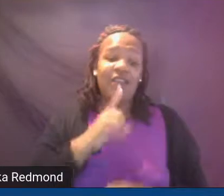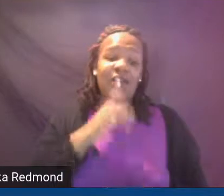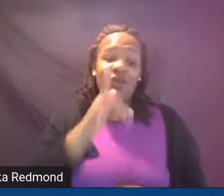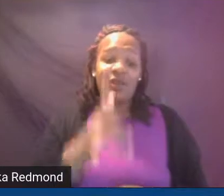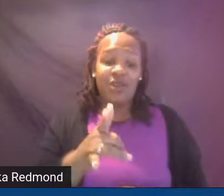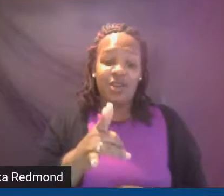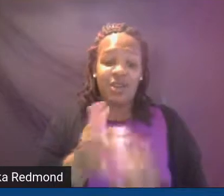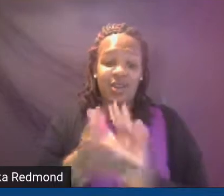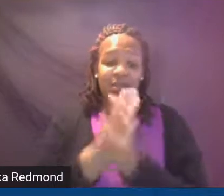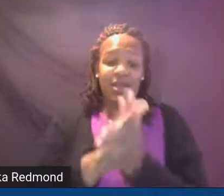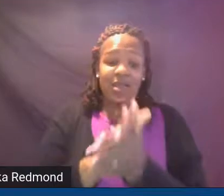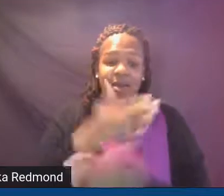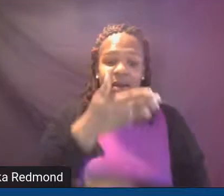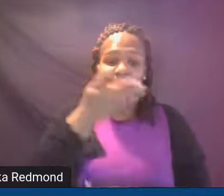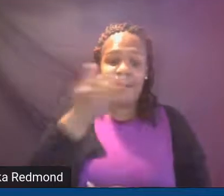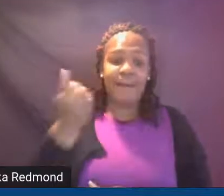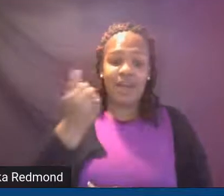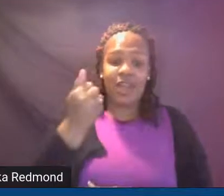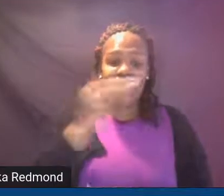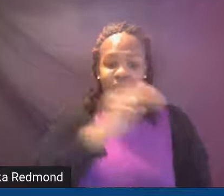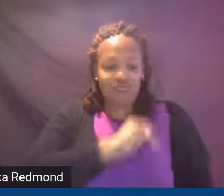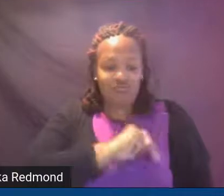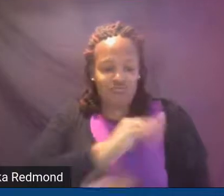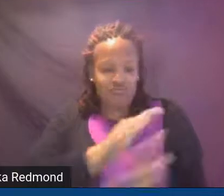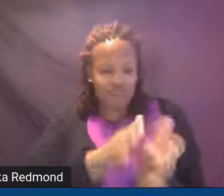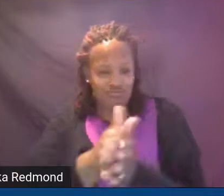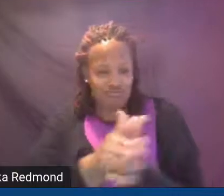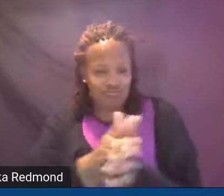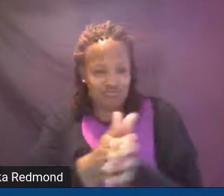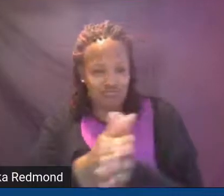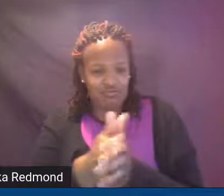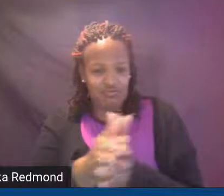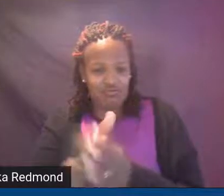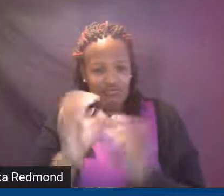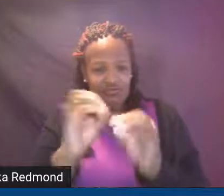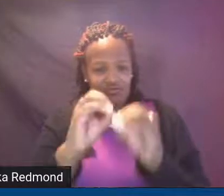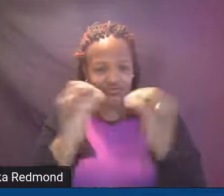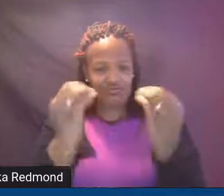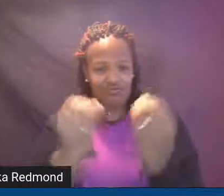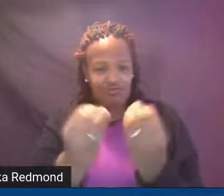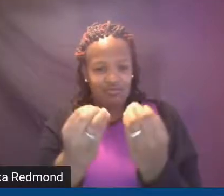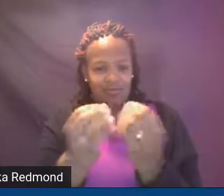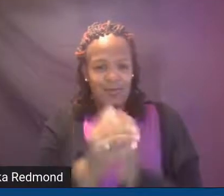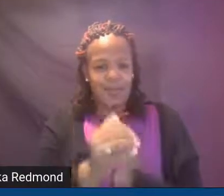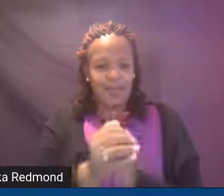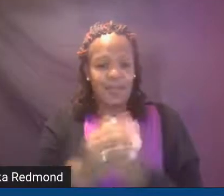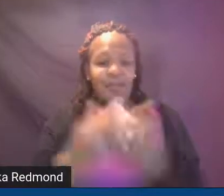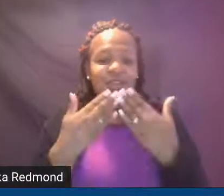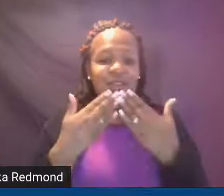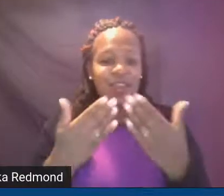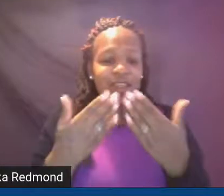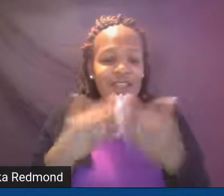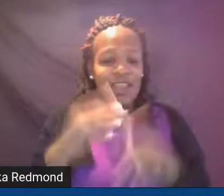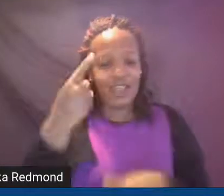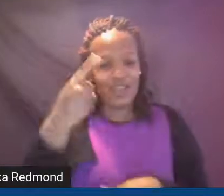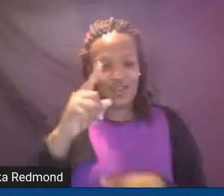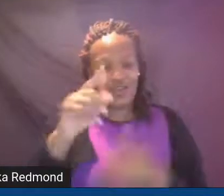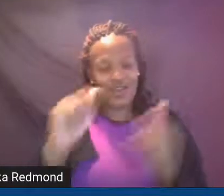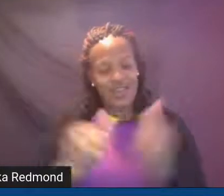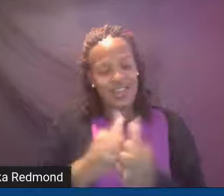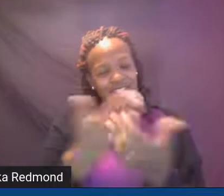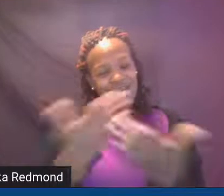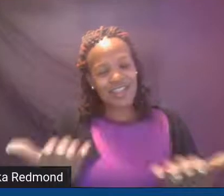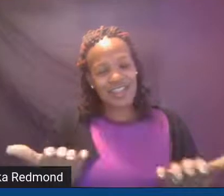better mission-driven organization and absolutely human. So thank you for everything,